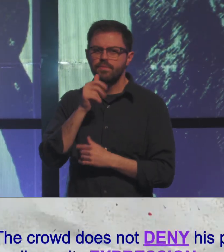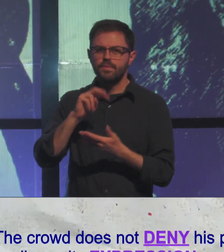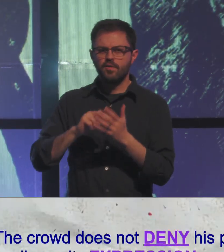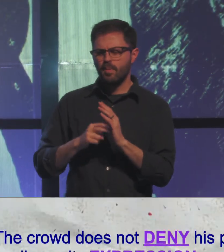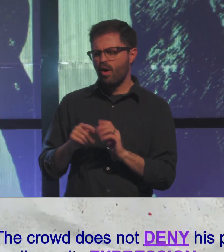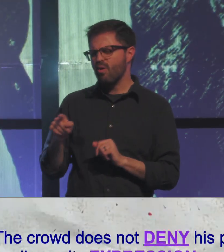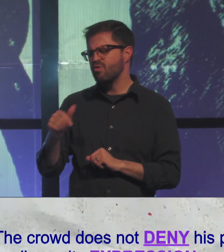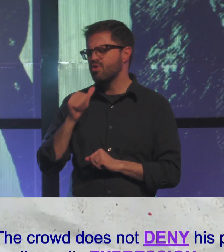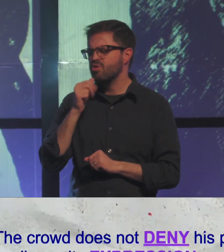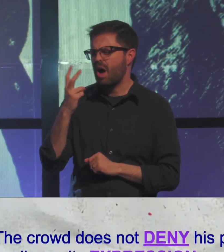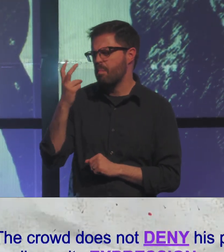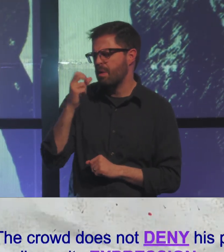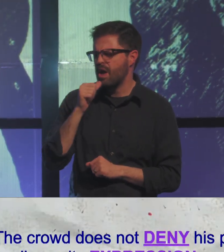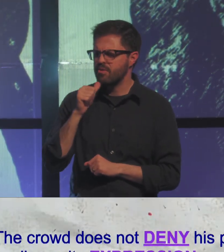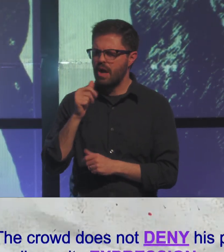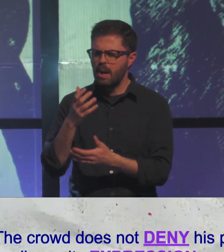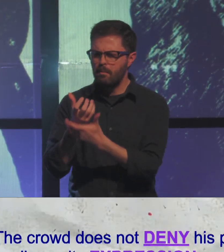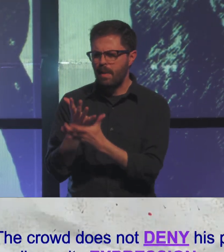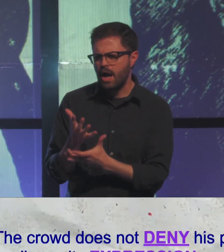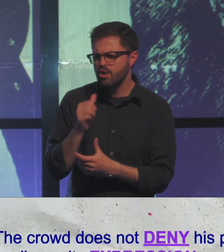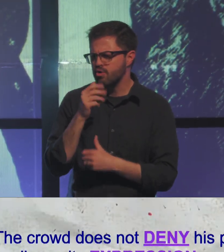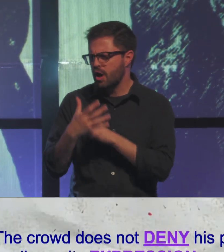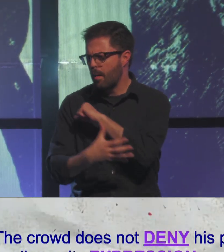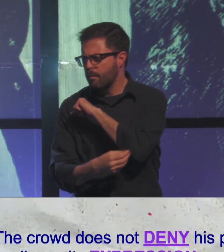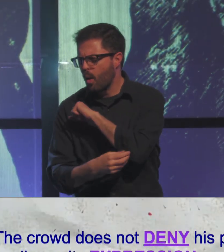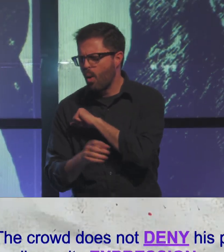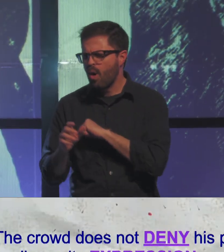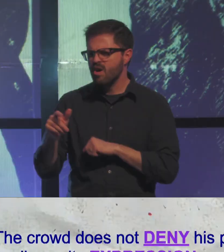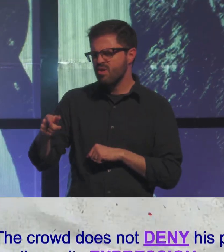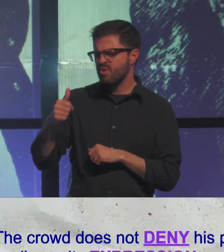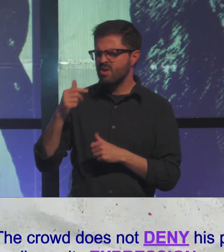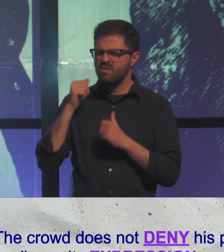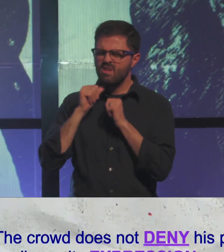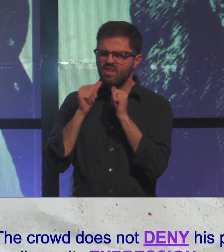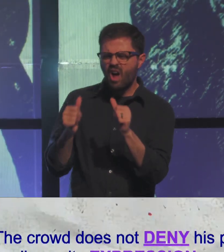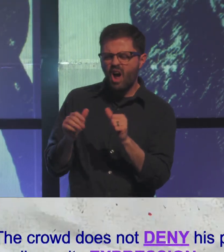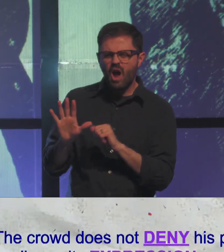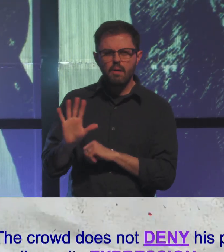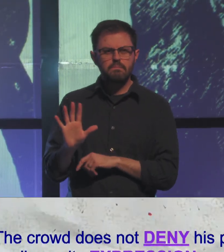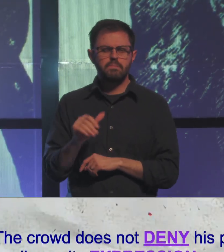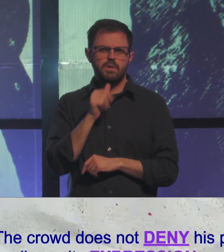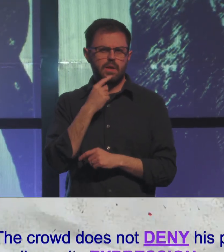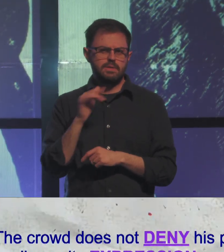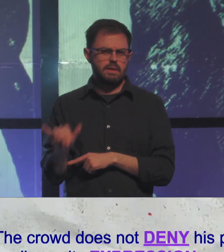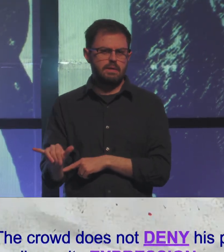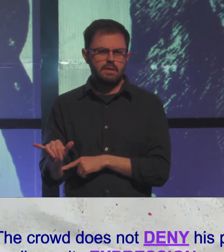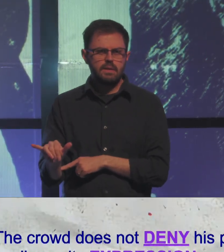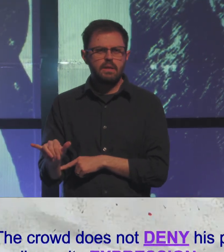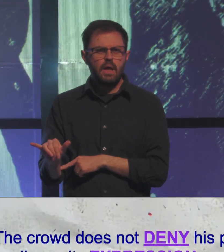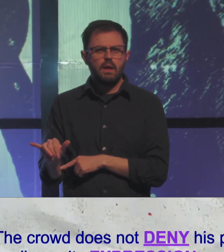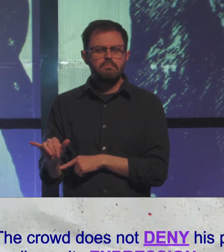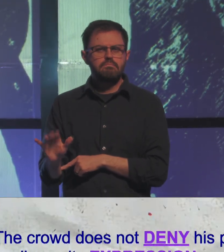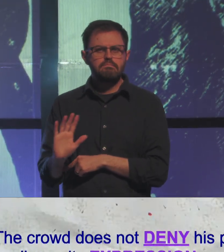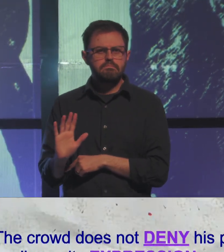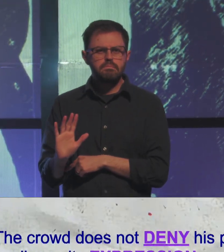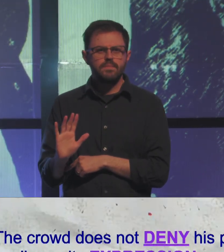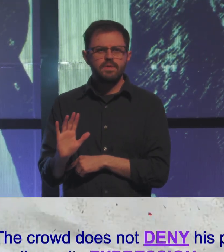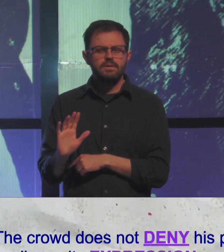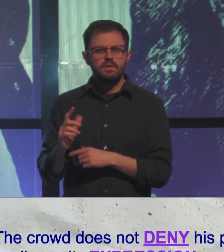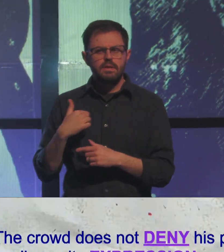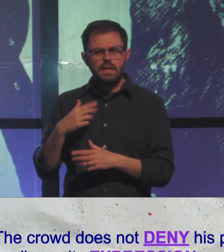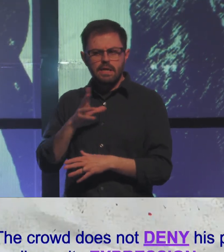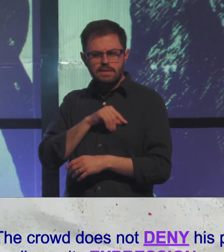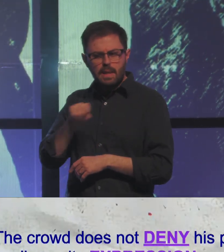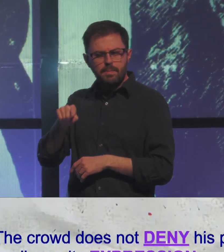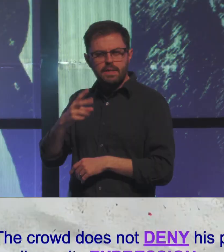not saying you're a beggar or, oh, you're in denial or this is not your reality or we're not, no. They're not denying